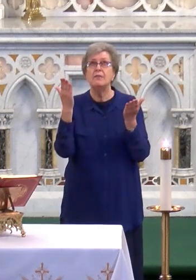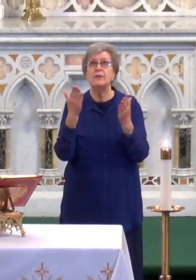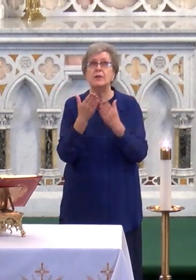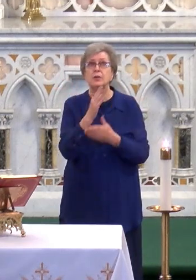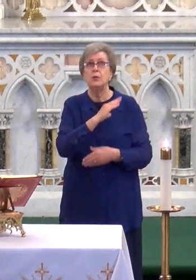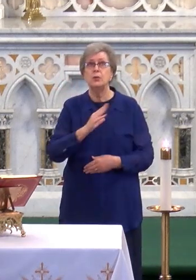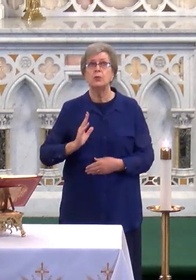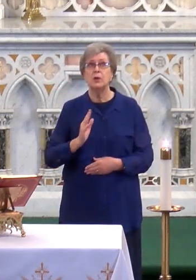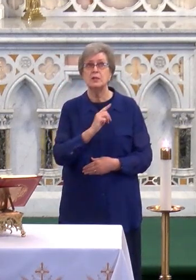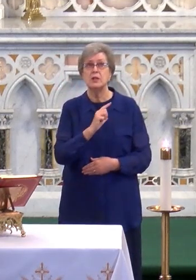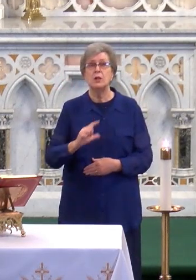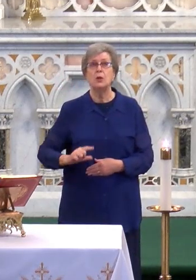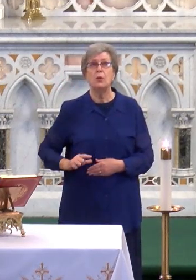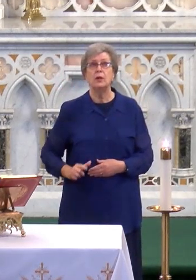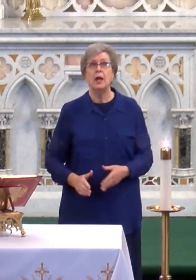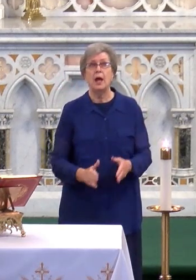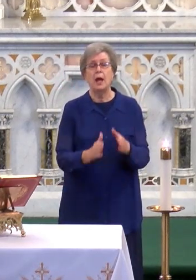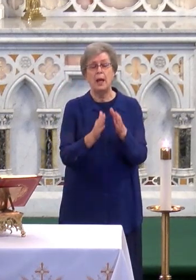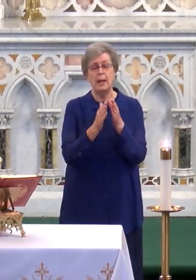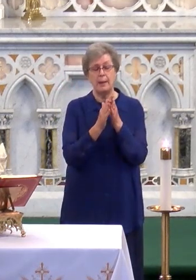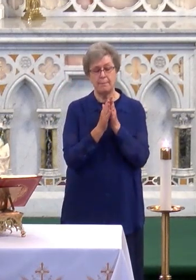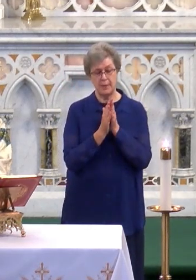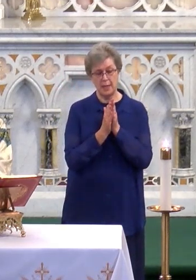our Lord.